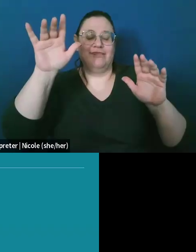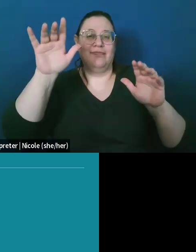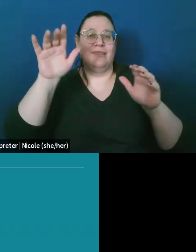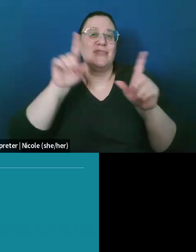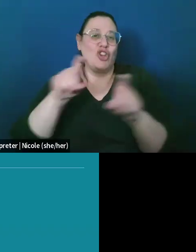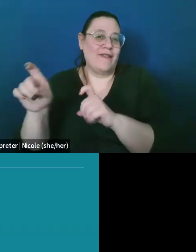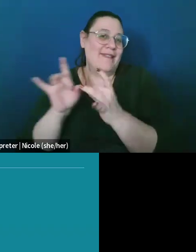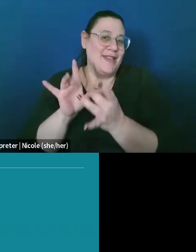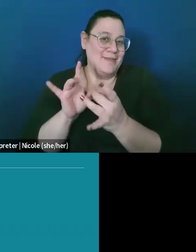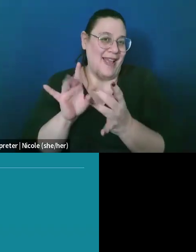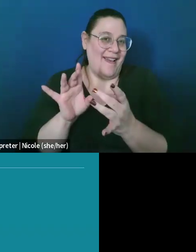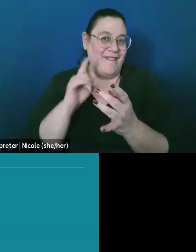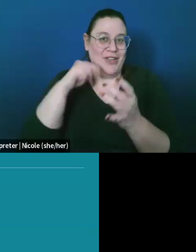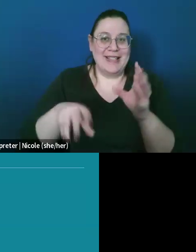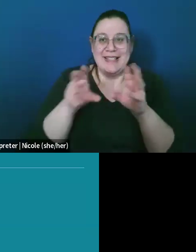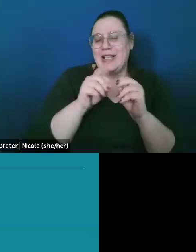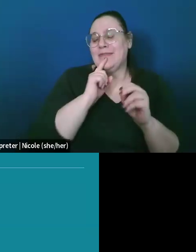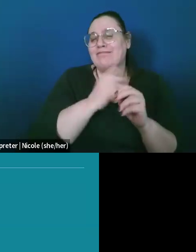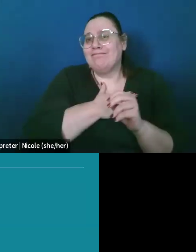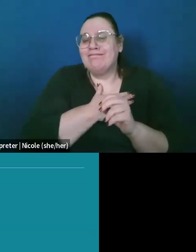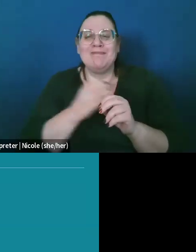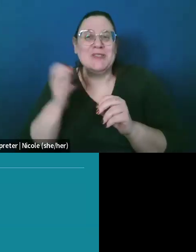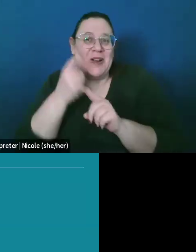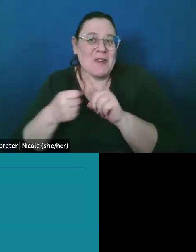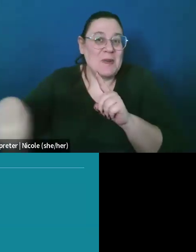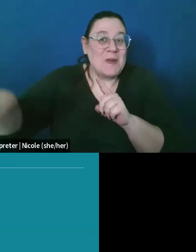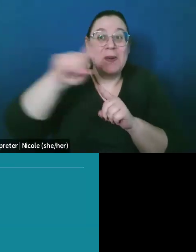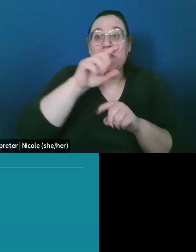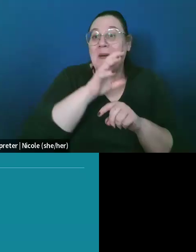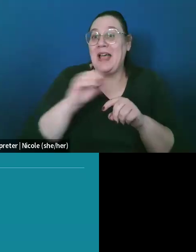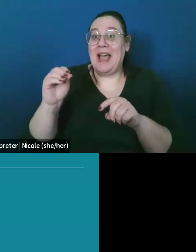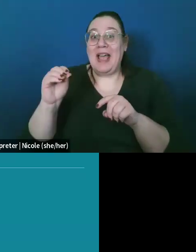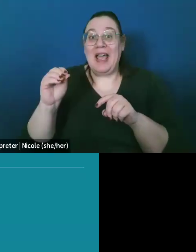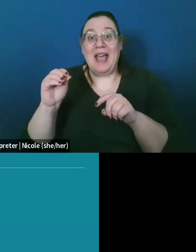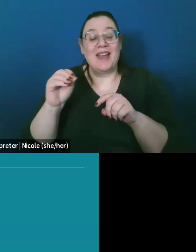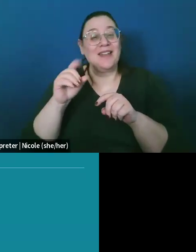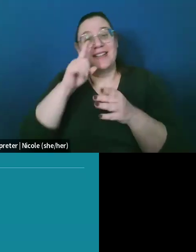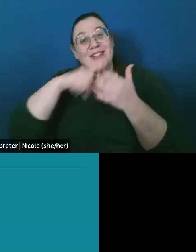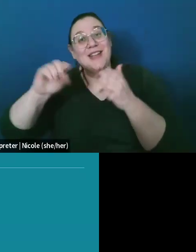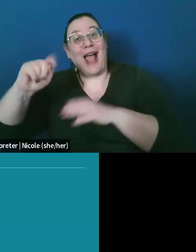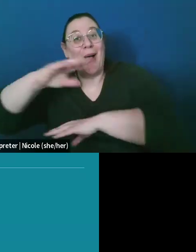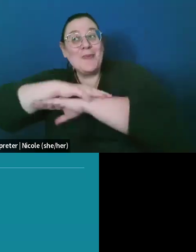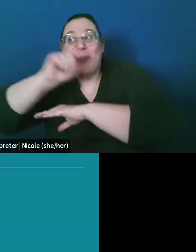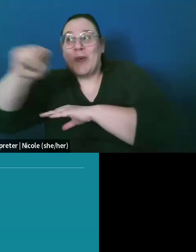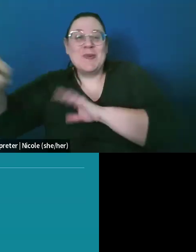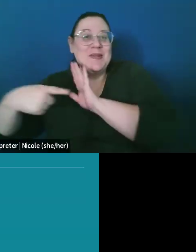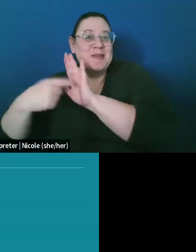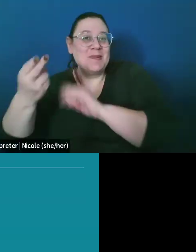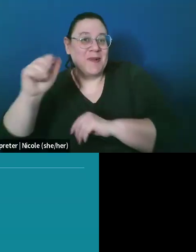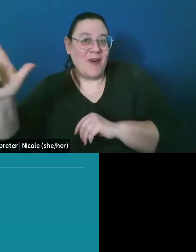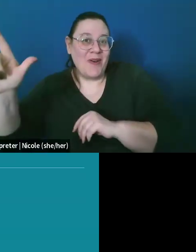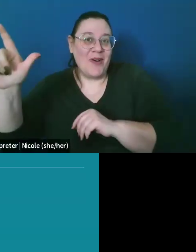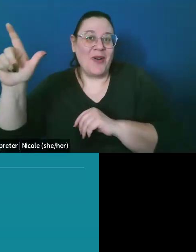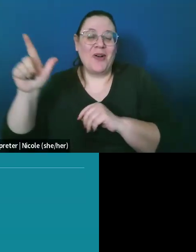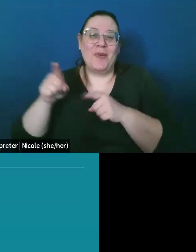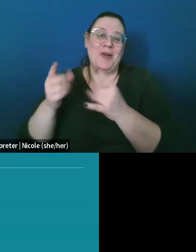survey feedback for the session. We'd love to hear from you. And you can go check out the booths in the exhibit hall